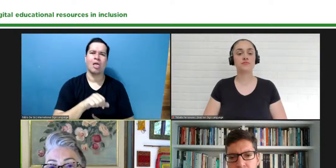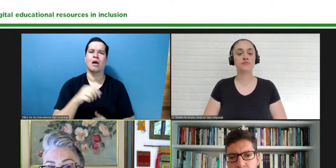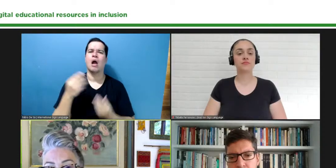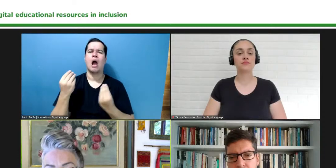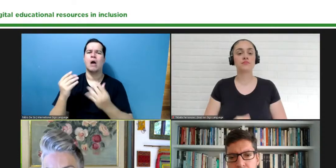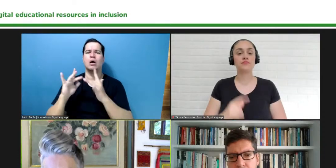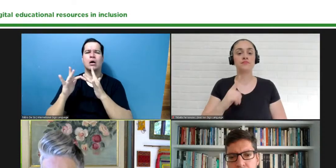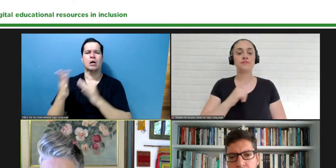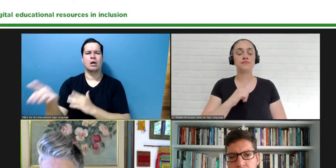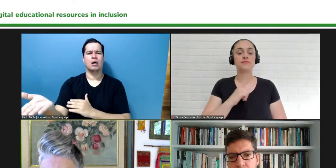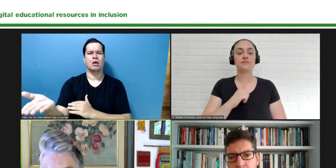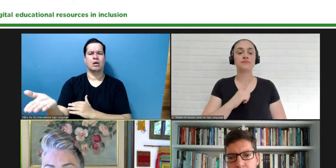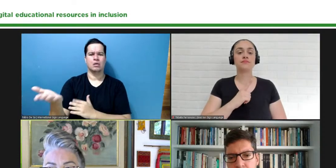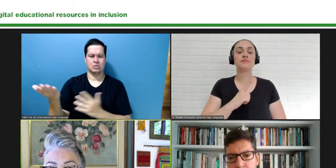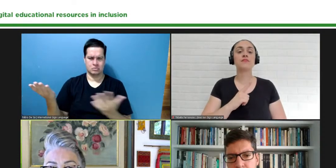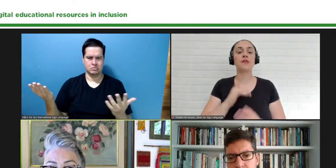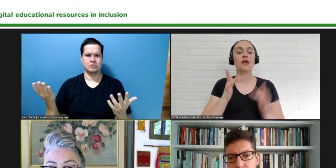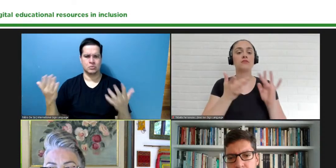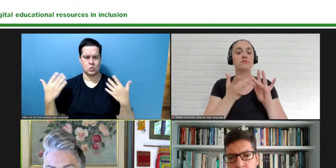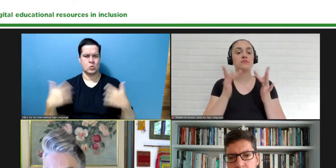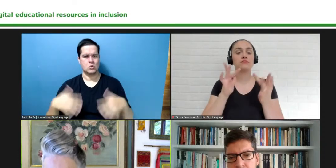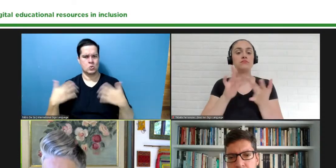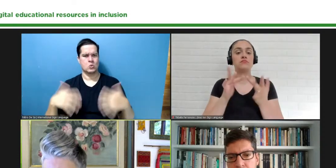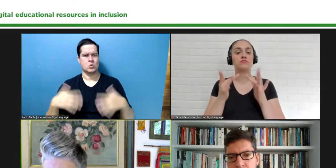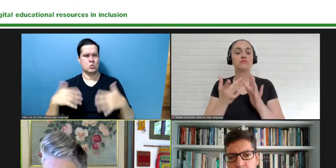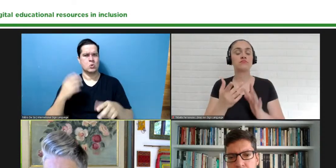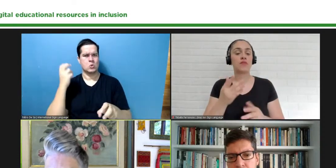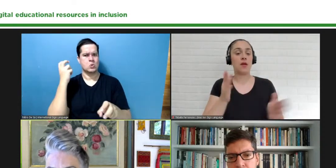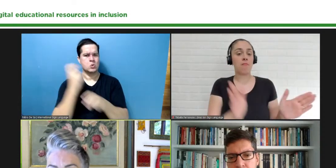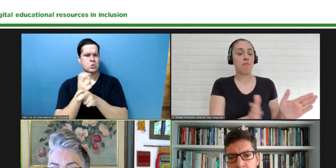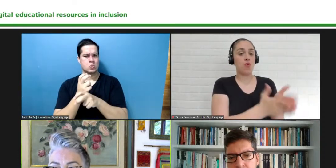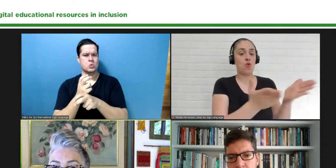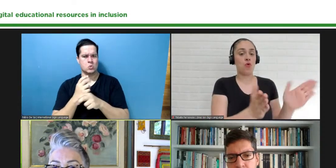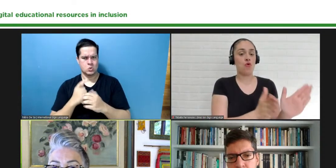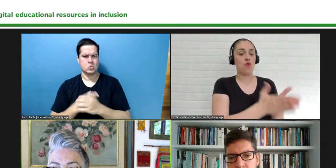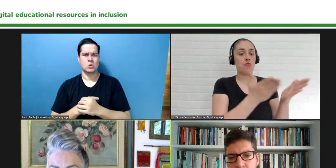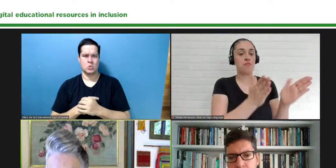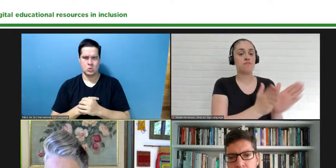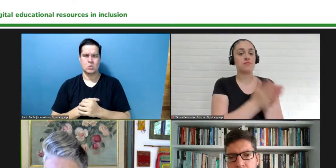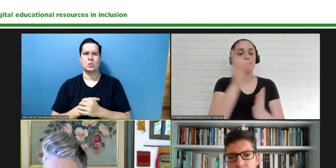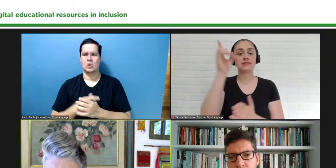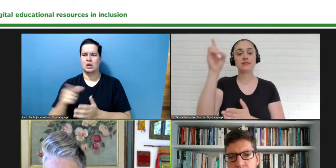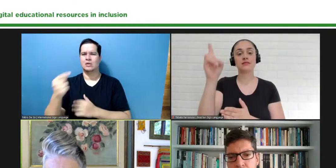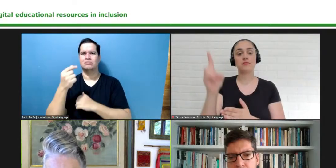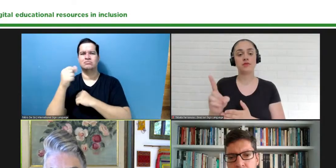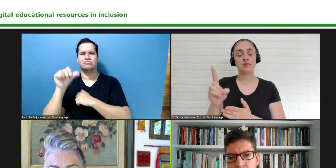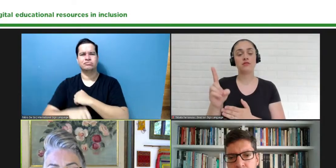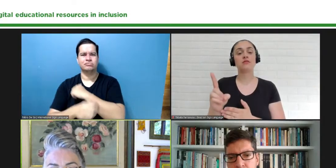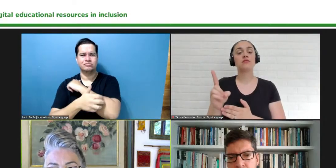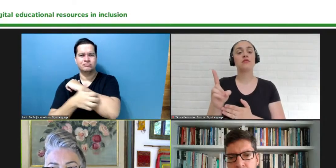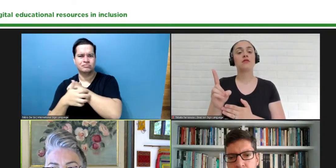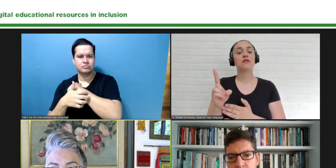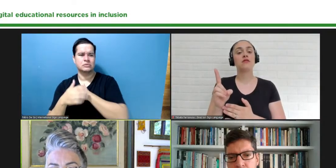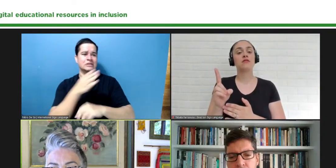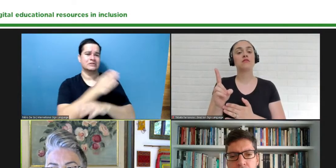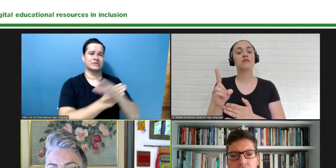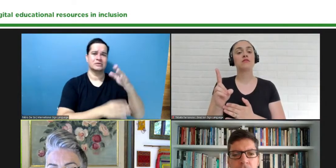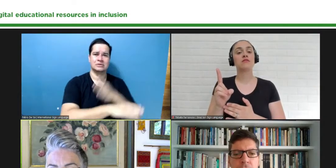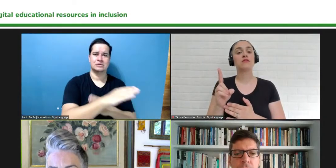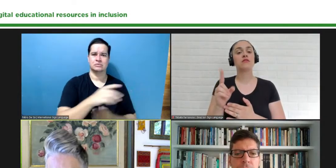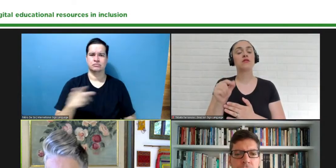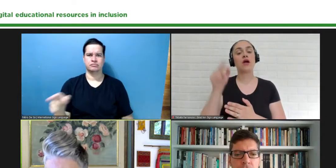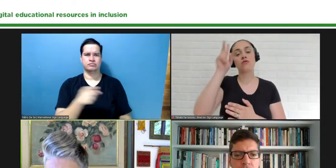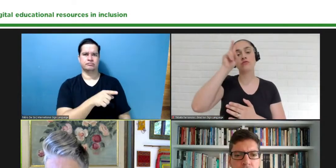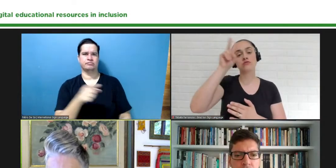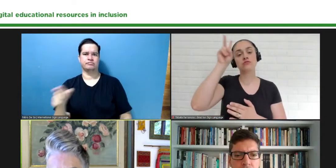vicious relationship between poverty and disability that enforces a historical cycle